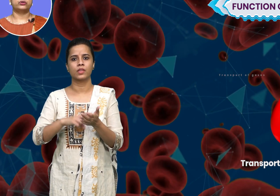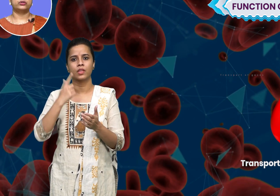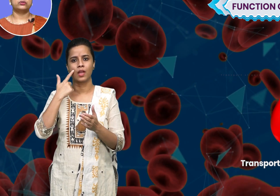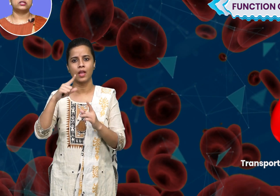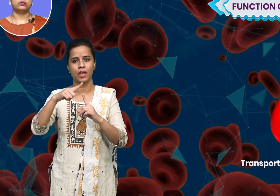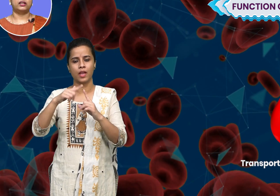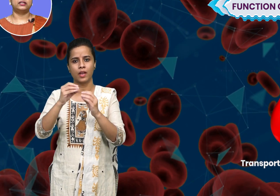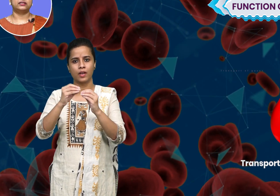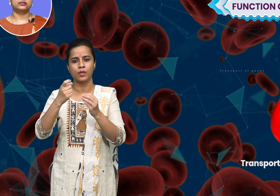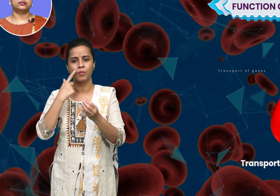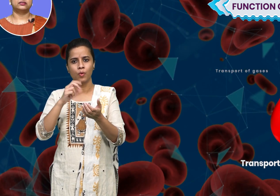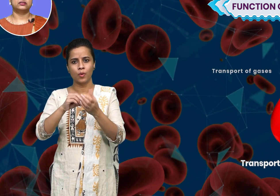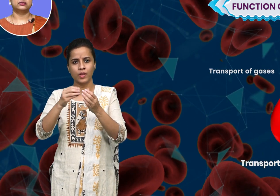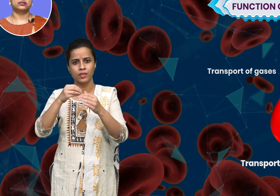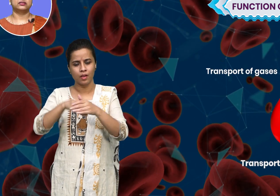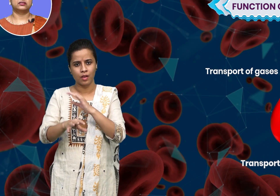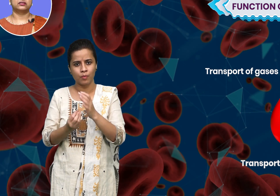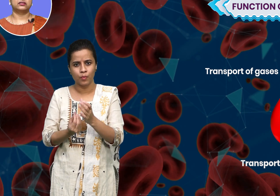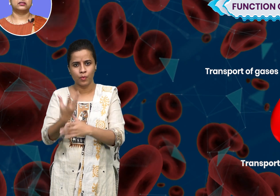Antibodies are produced in the blood